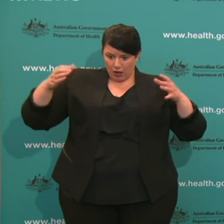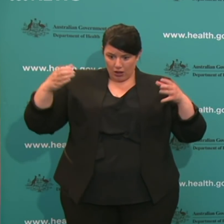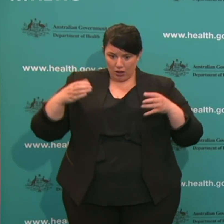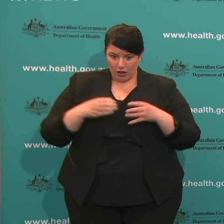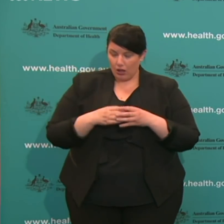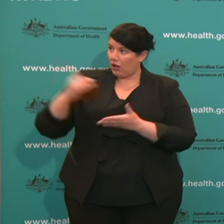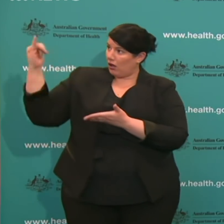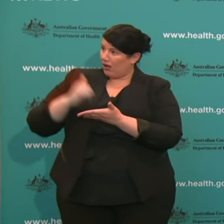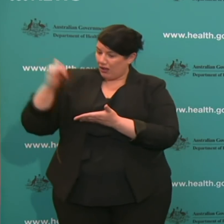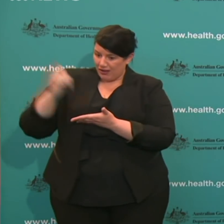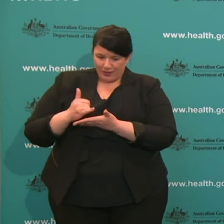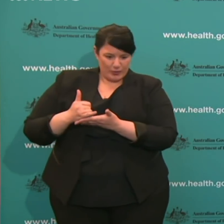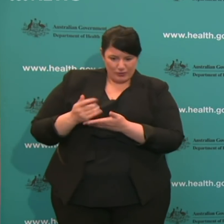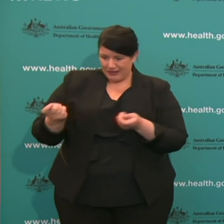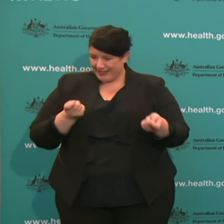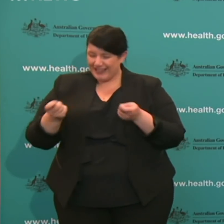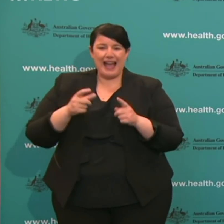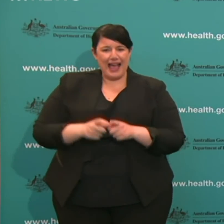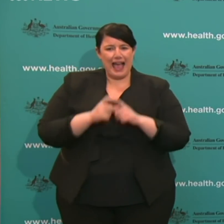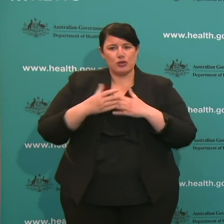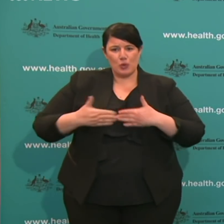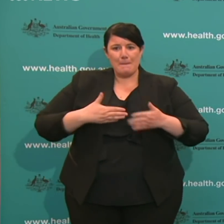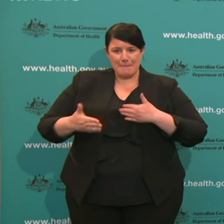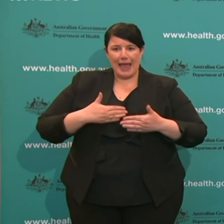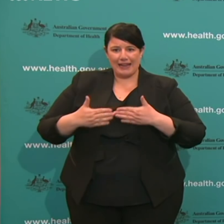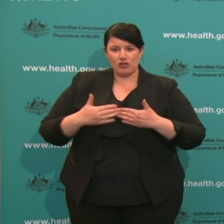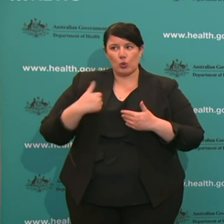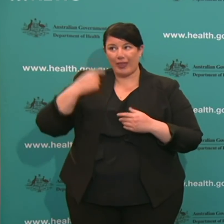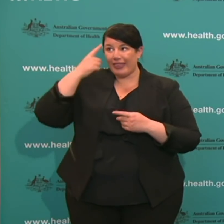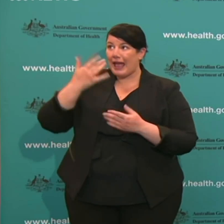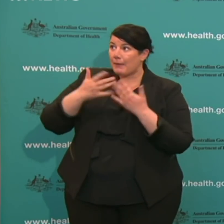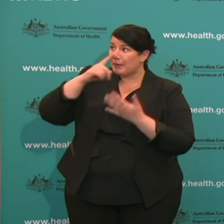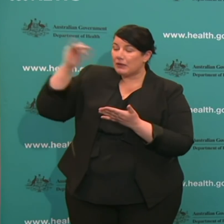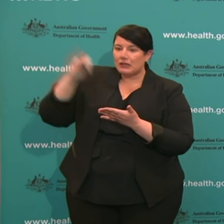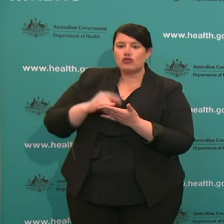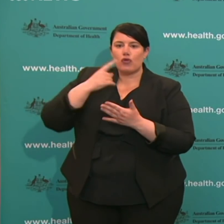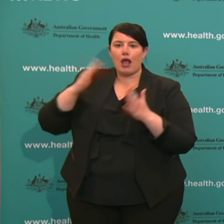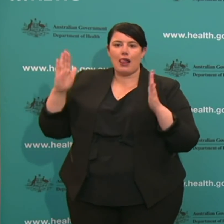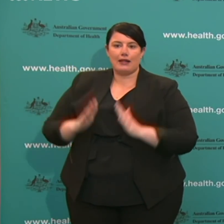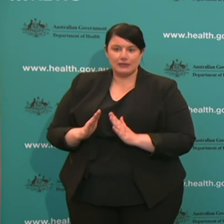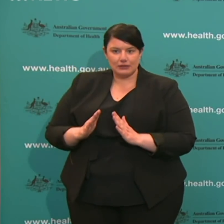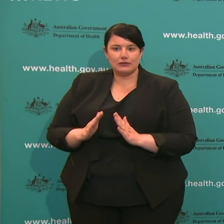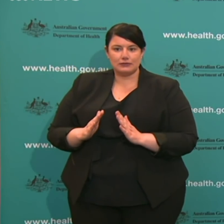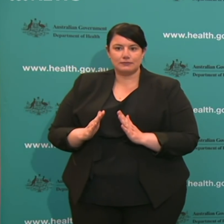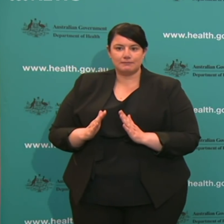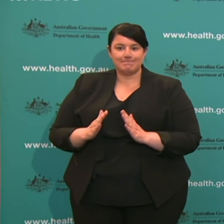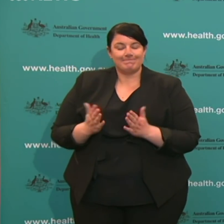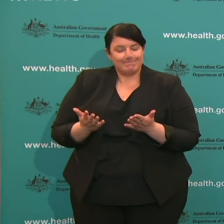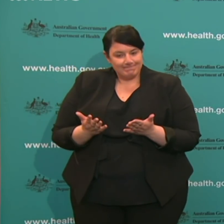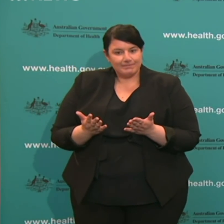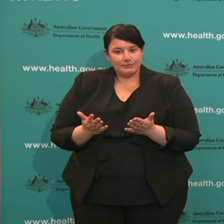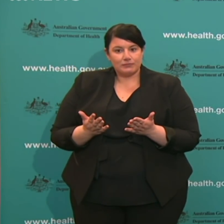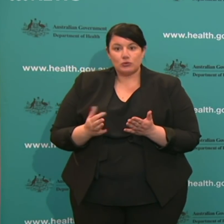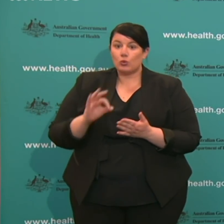and proper for us to consider the volumes of people coming in from overseas. So from that, you can infer that that is not